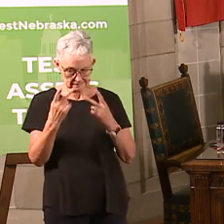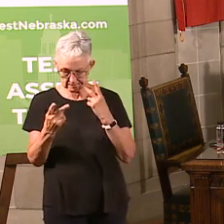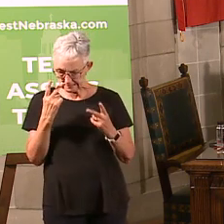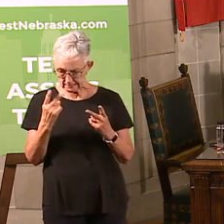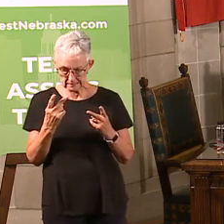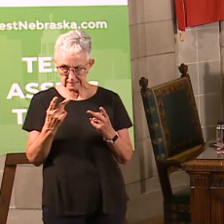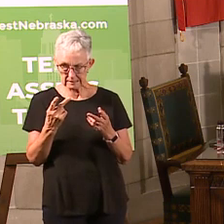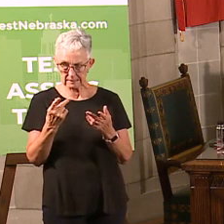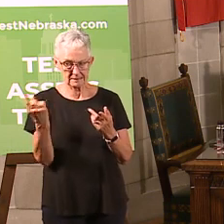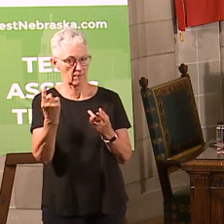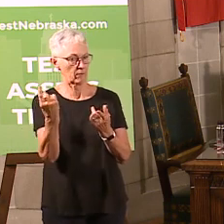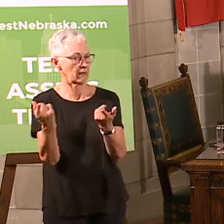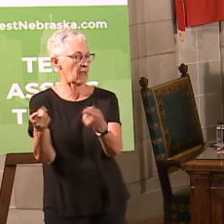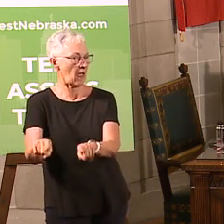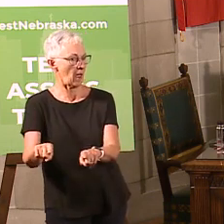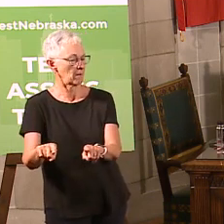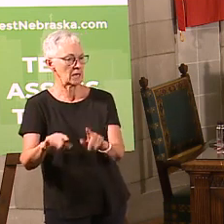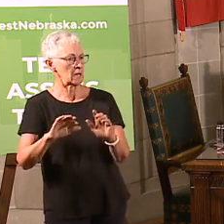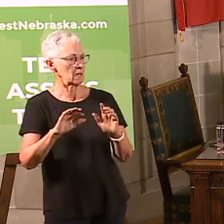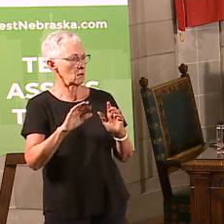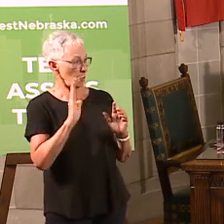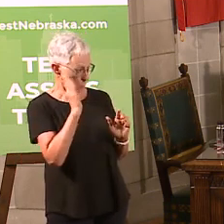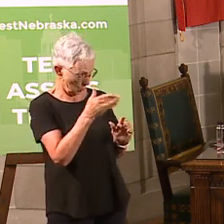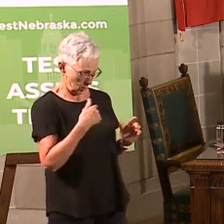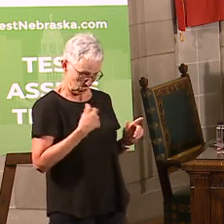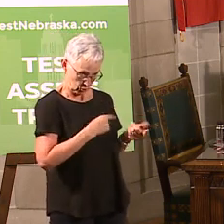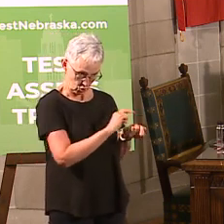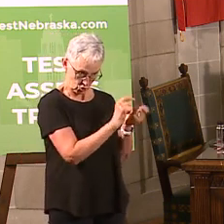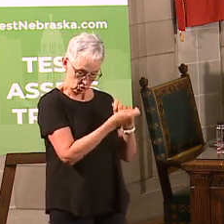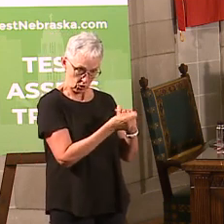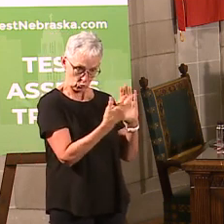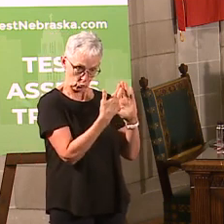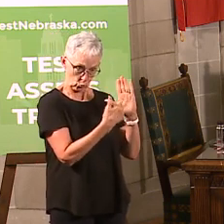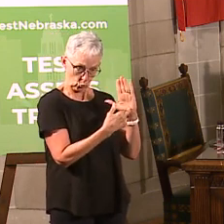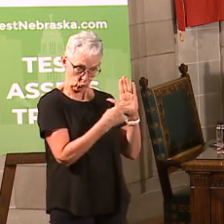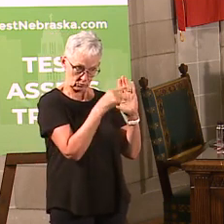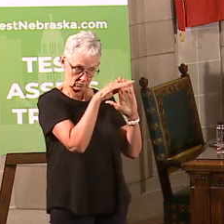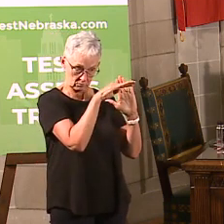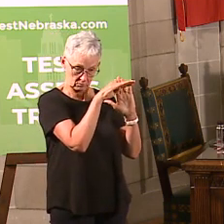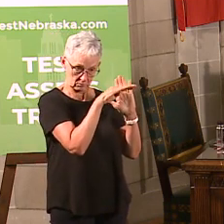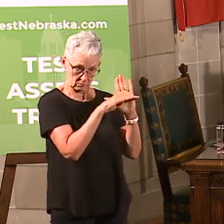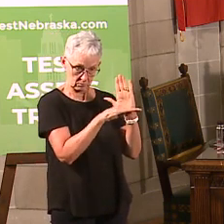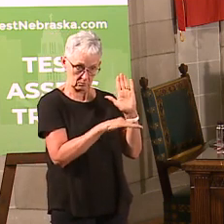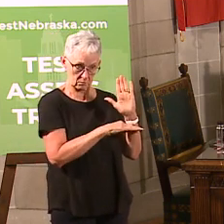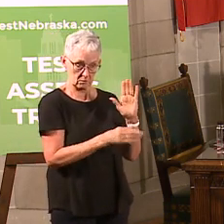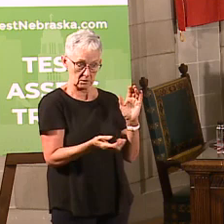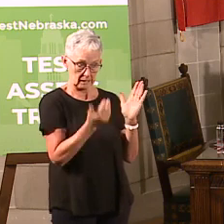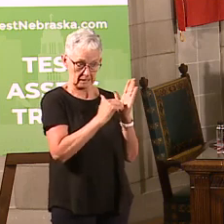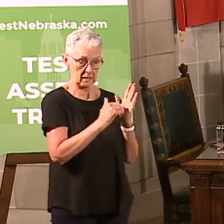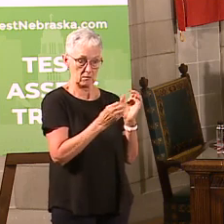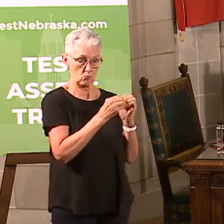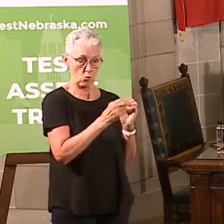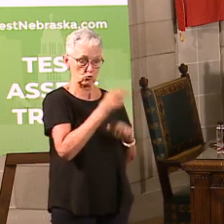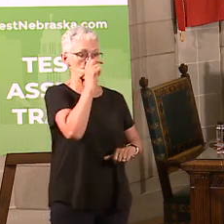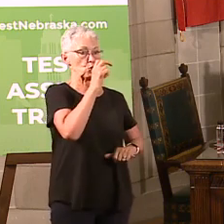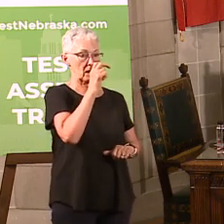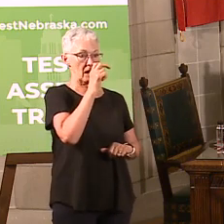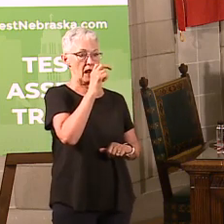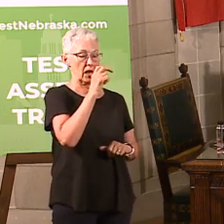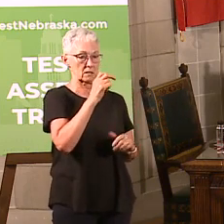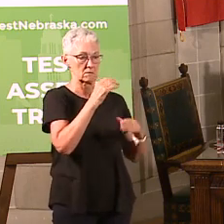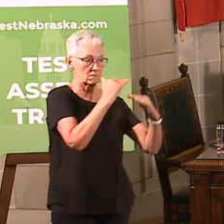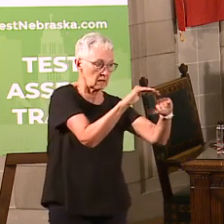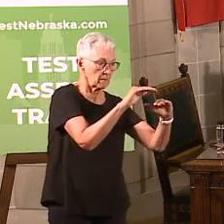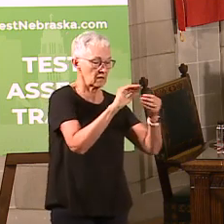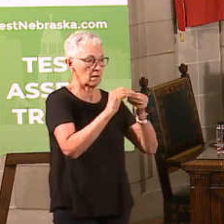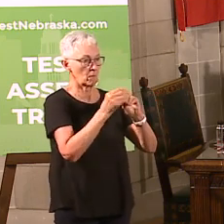in the future? And certainly, we're going to use all the tools we need to be able to manage this. Our expectation is, though, that as we